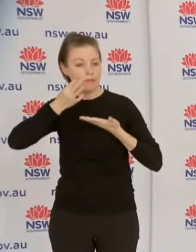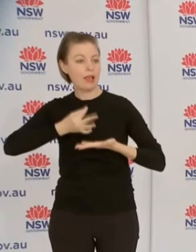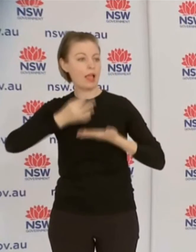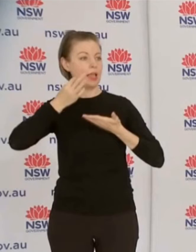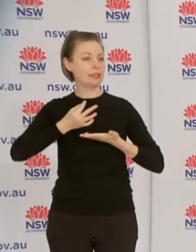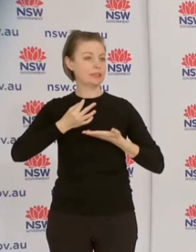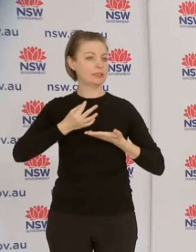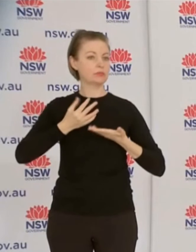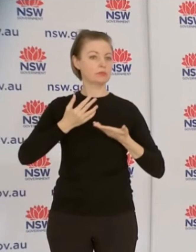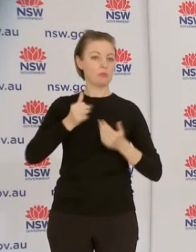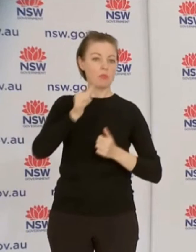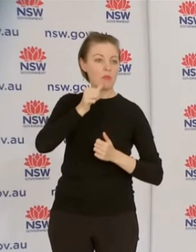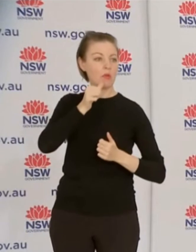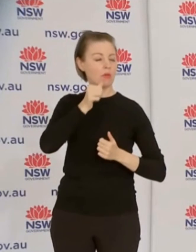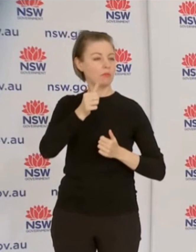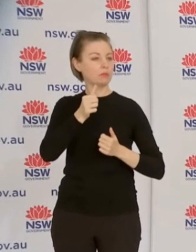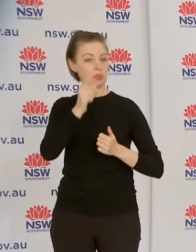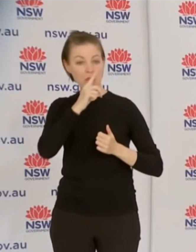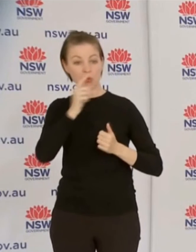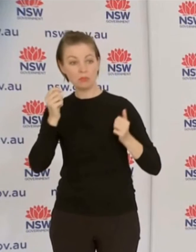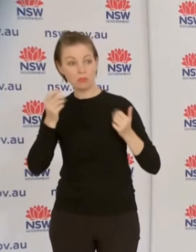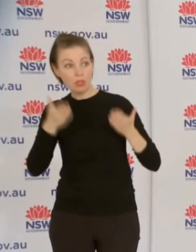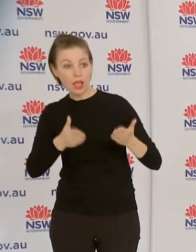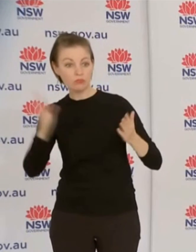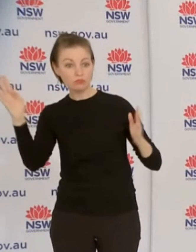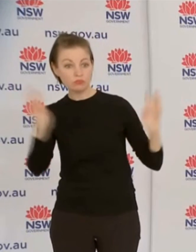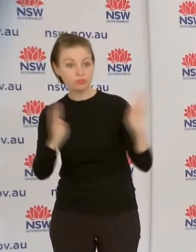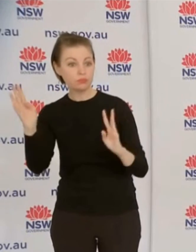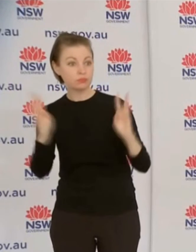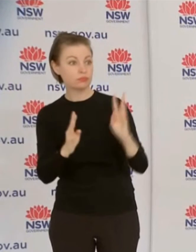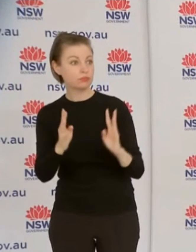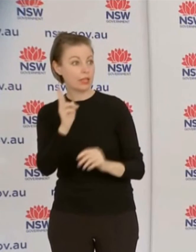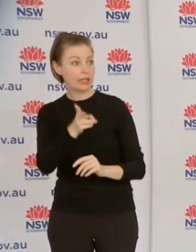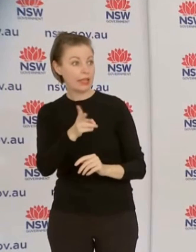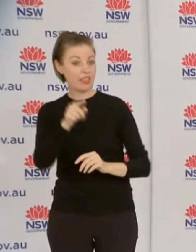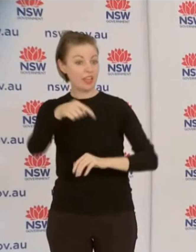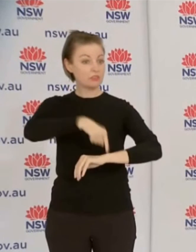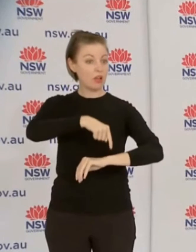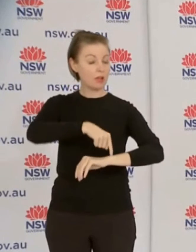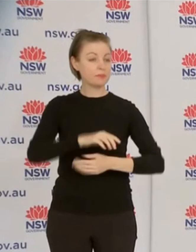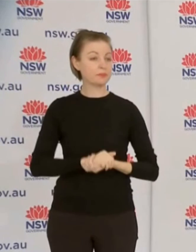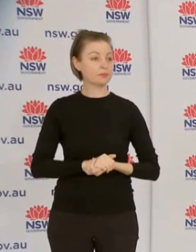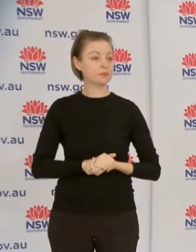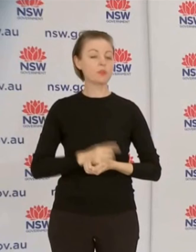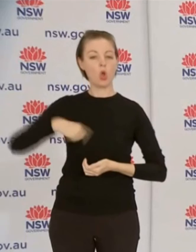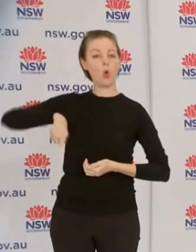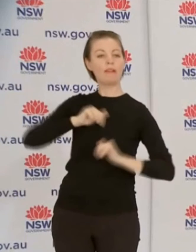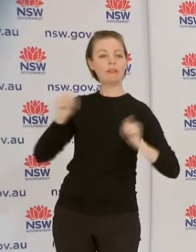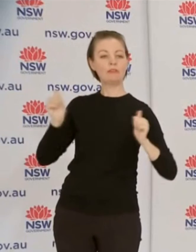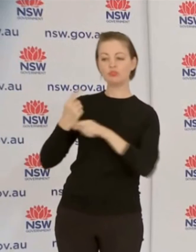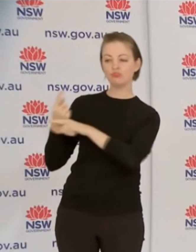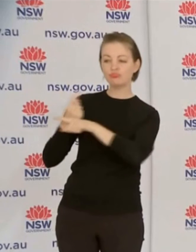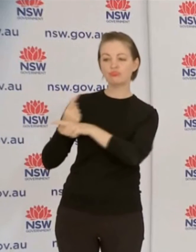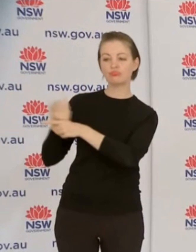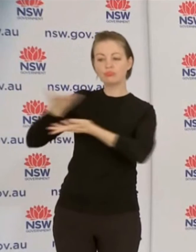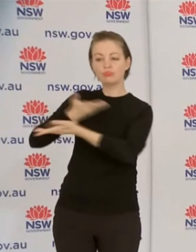And when are we expecting sort of the next steps in the roadmap? Yeah, look, it's a good question, and we've engaged with the hospitality industry, the tourism industry, with industry in